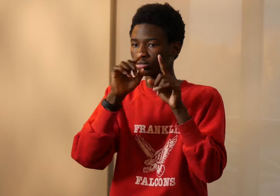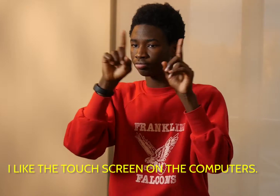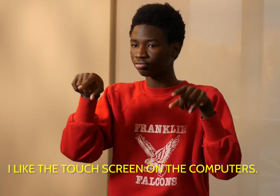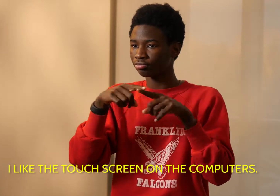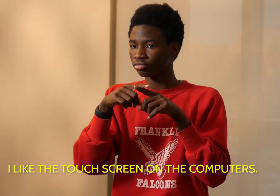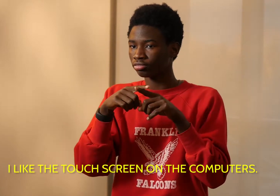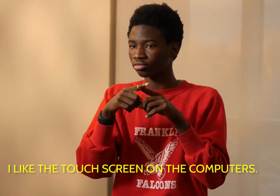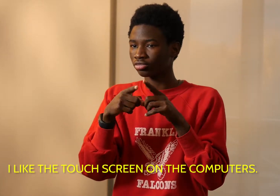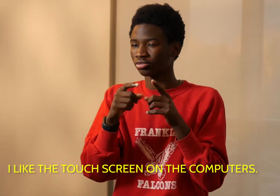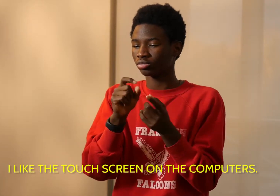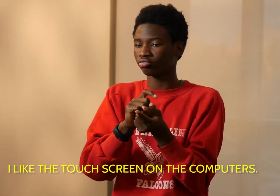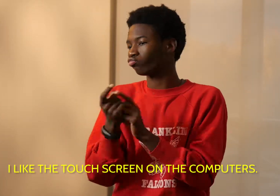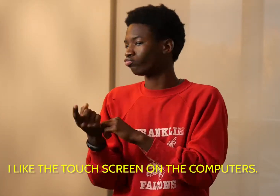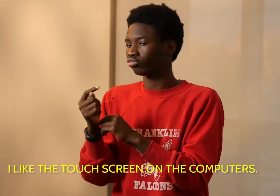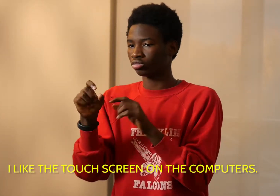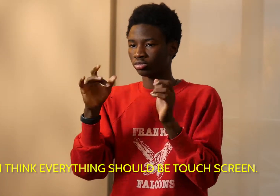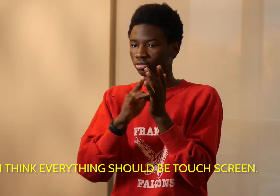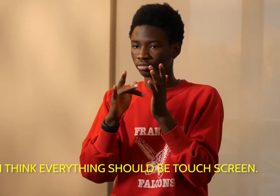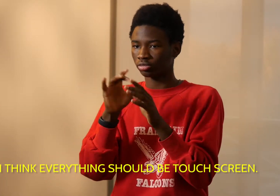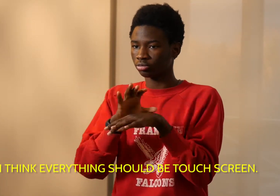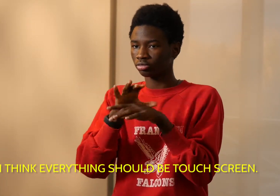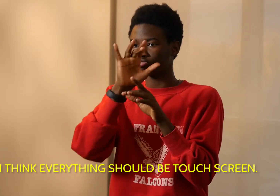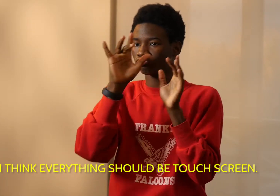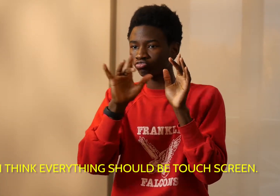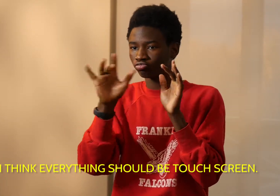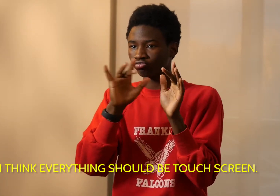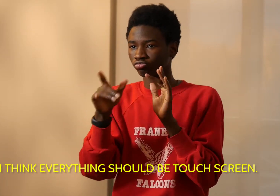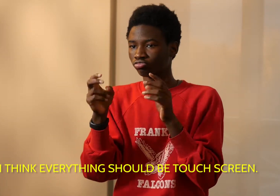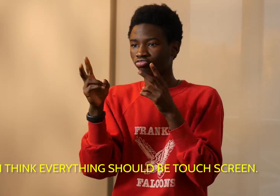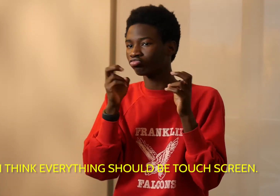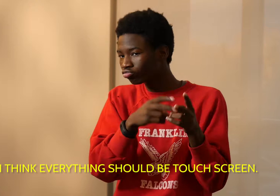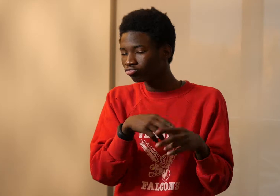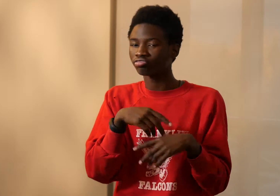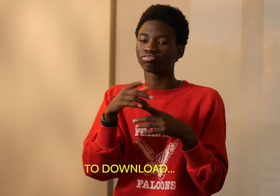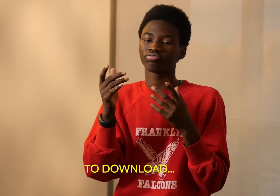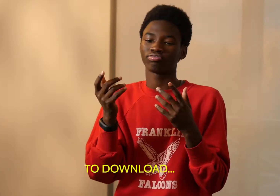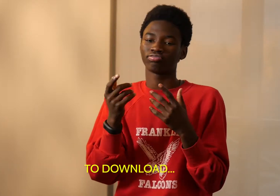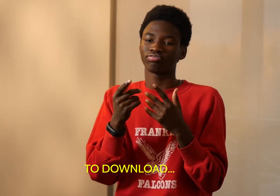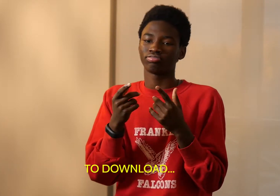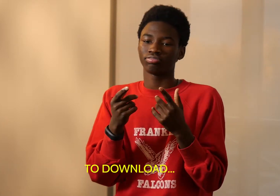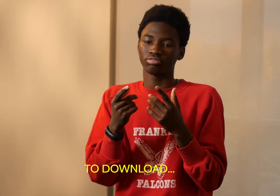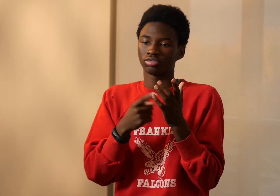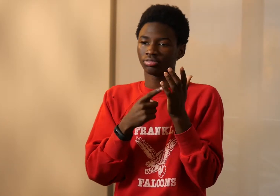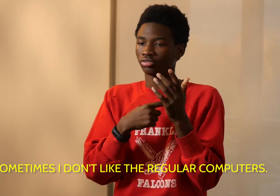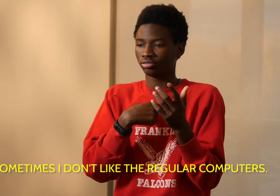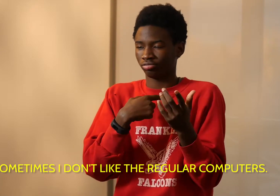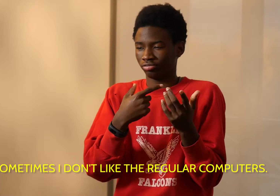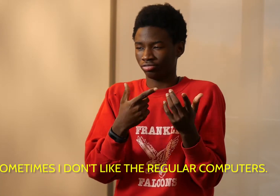I like the touch screen on the computers, and I think everything should be touch screen. To download, I mean,